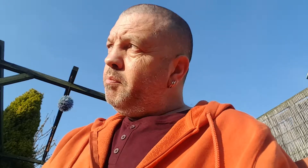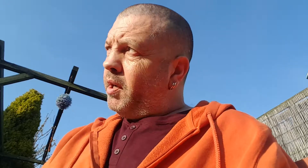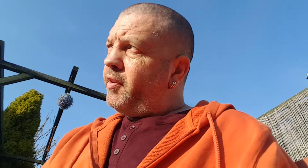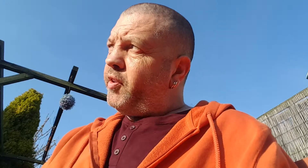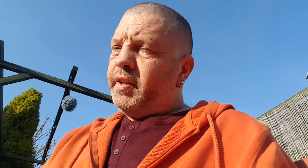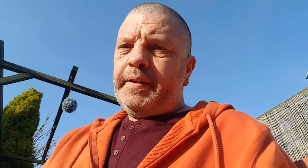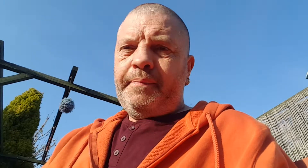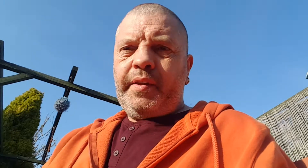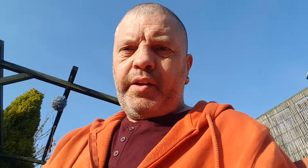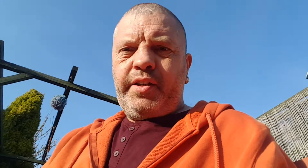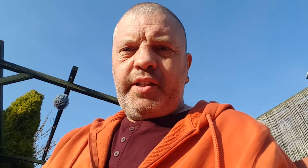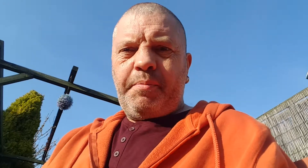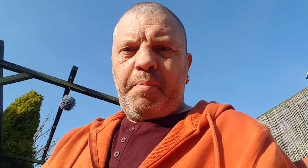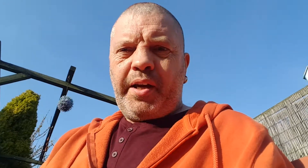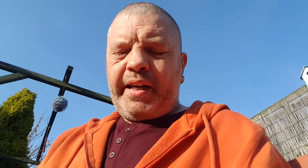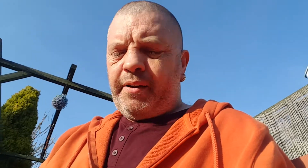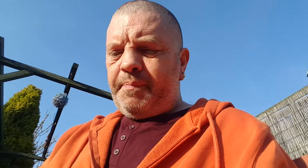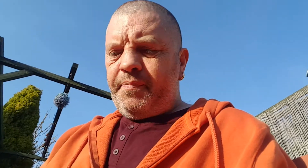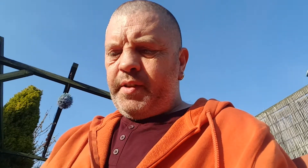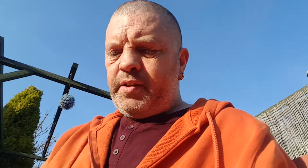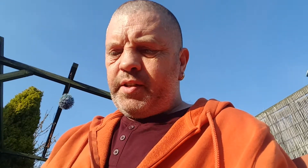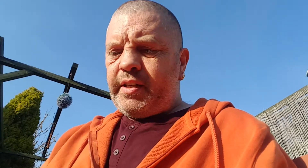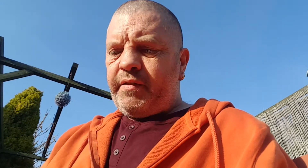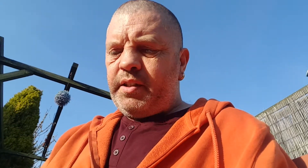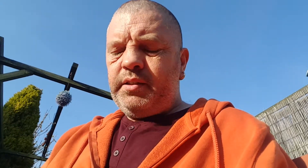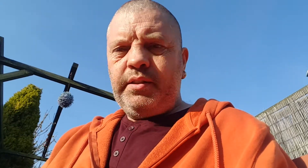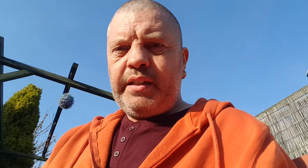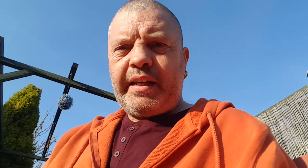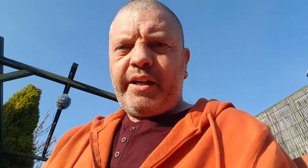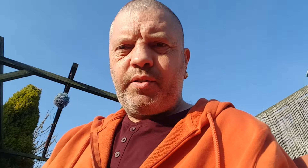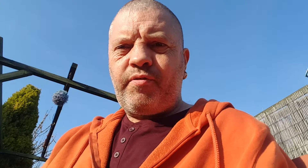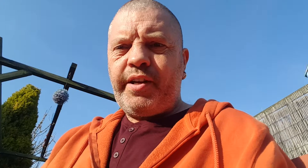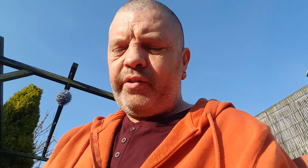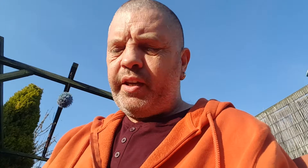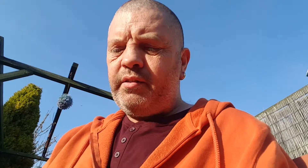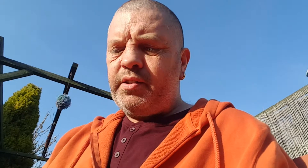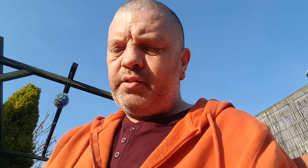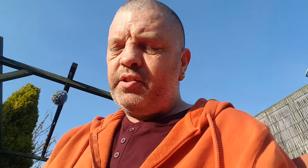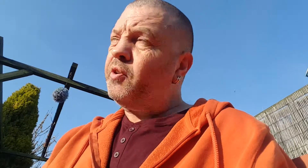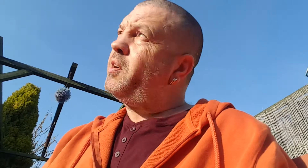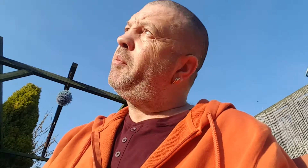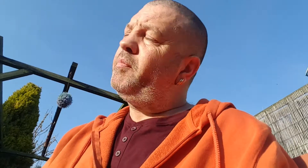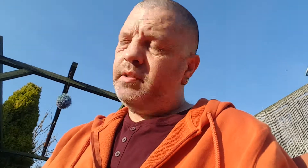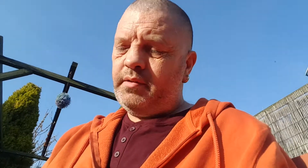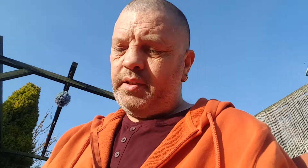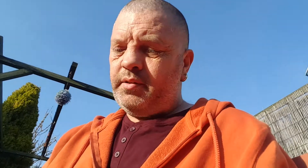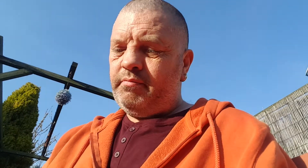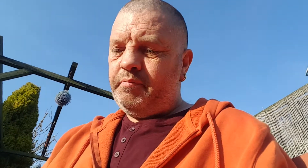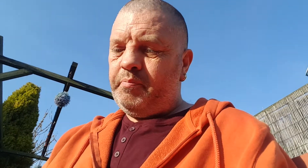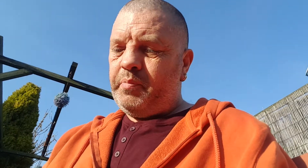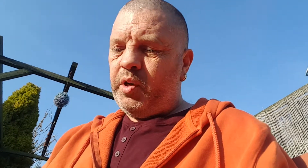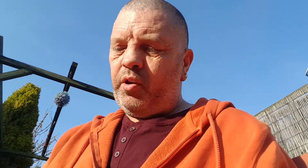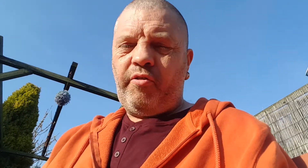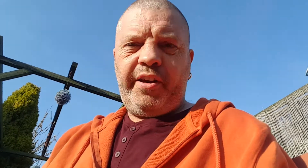but I think I need to get my bike out and just have an hour's ride on it to soak up this glorious